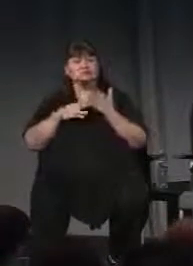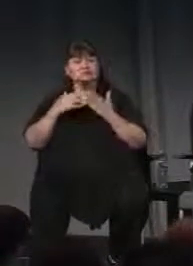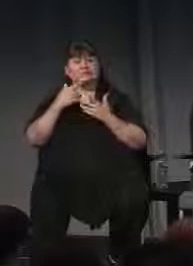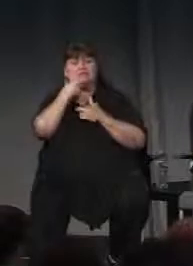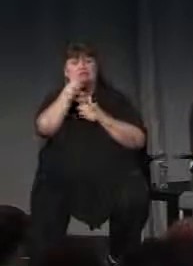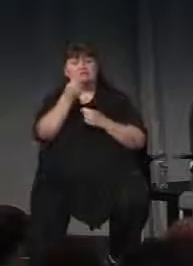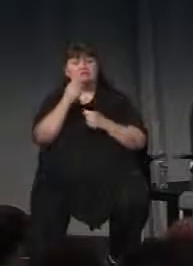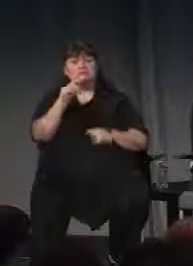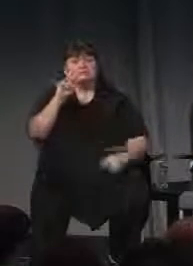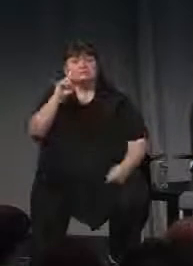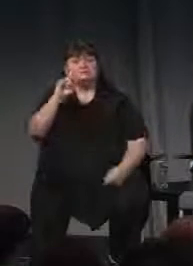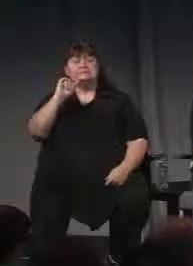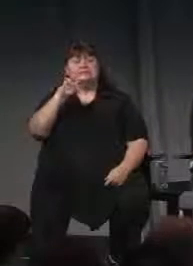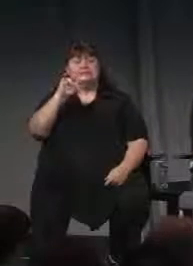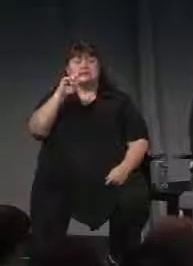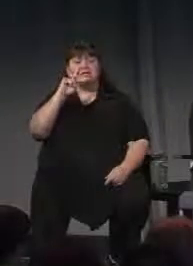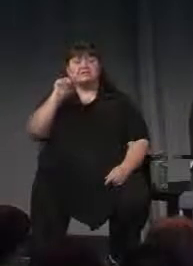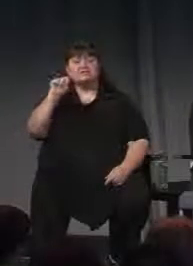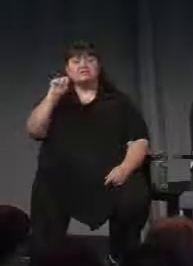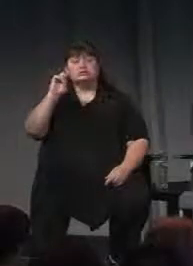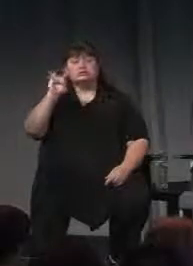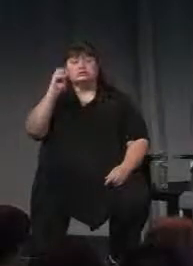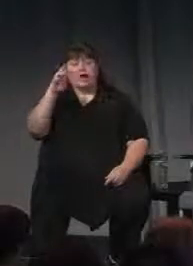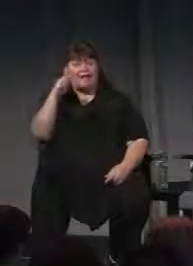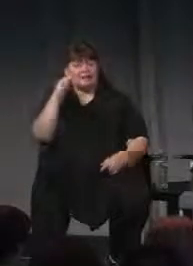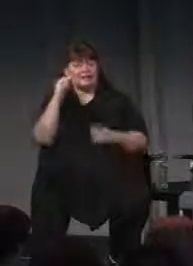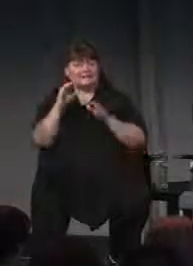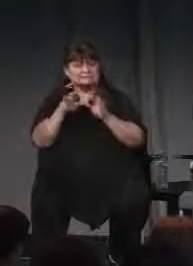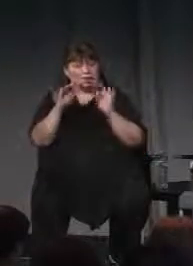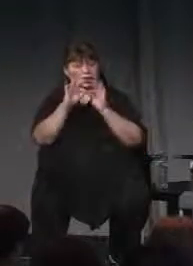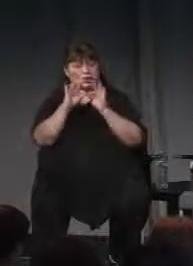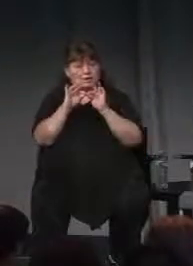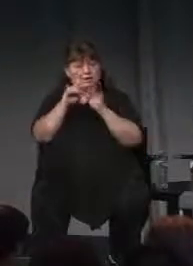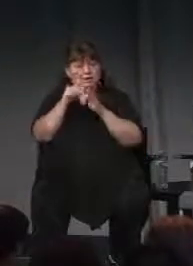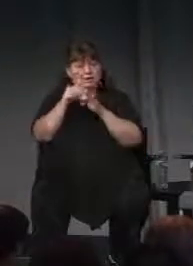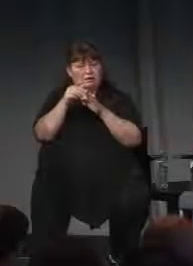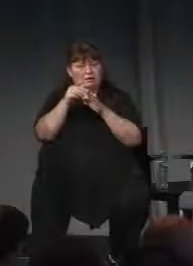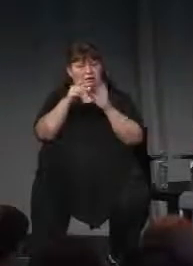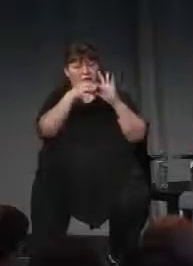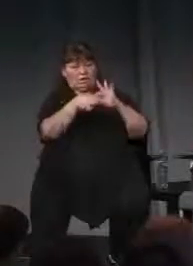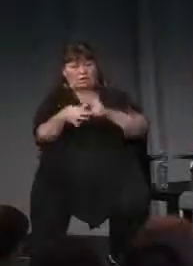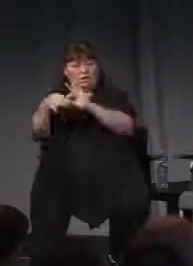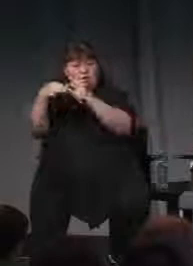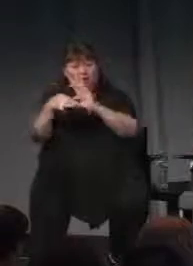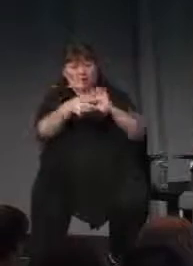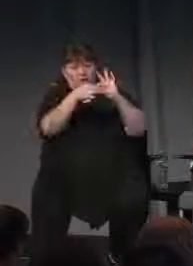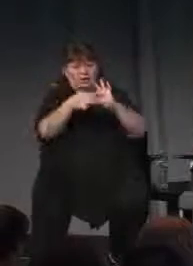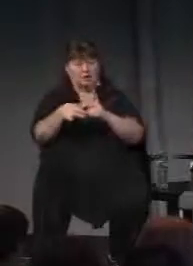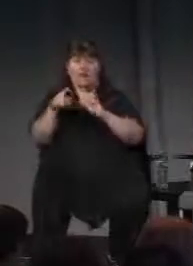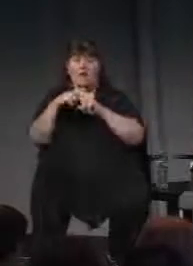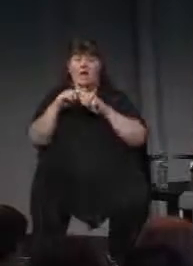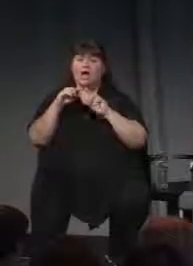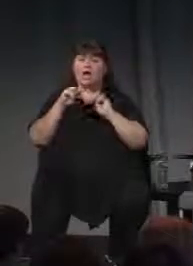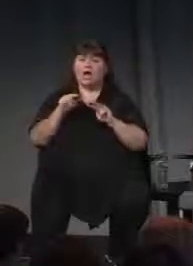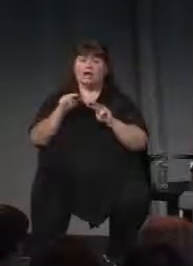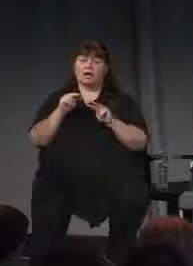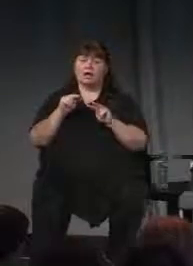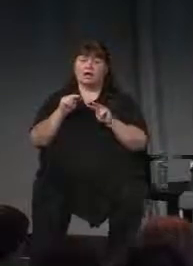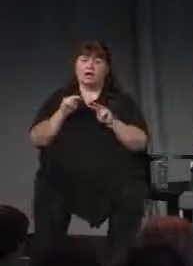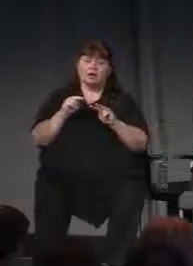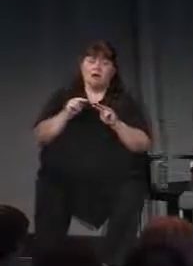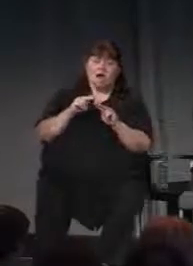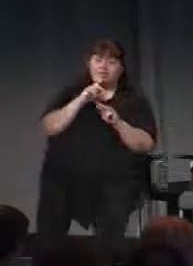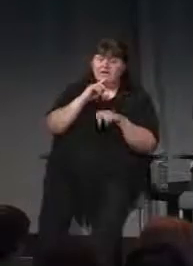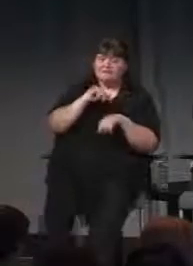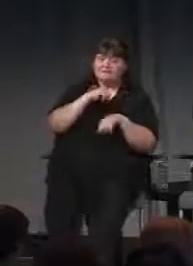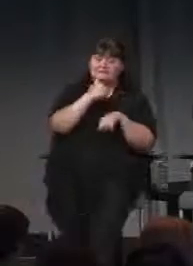Tudor. I think Tudor is very, very important as a kind of hinge between the worlds of music and sound art. But in terms of looking at, are there